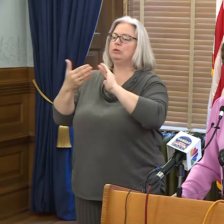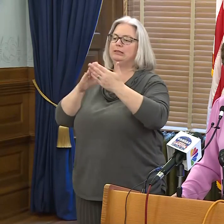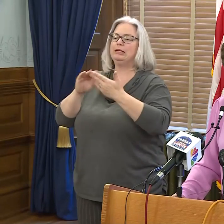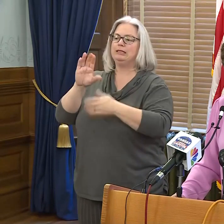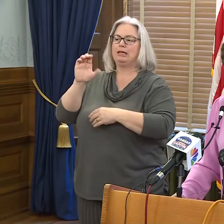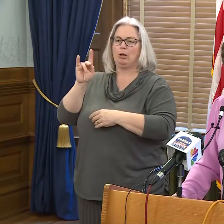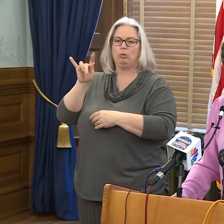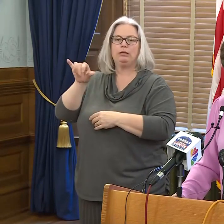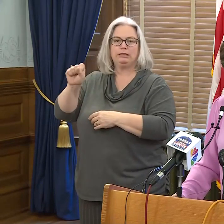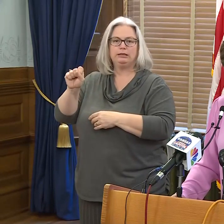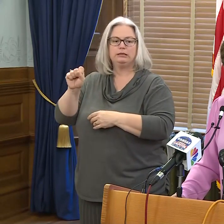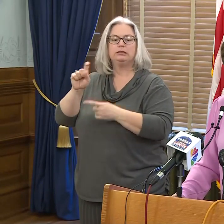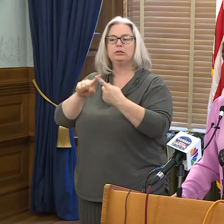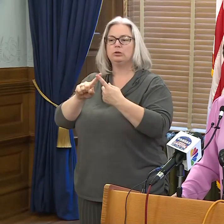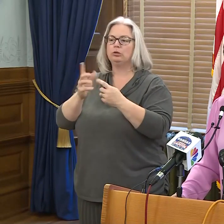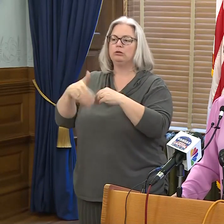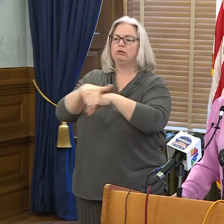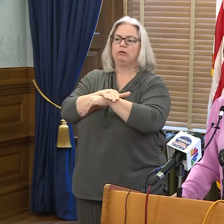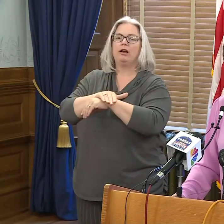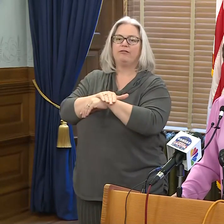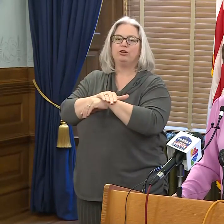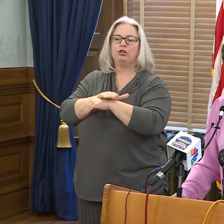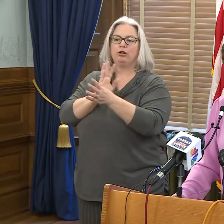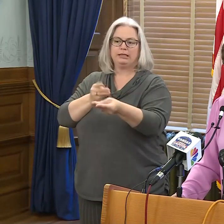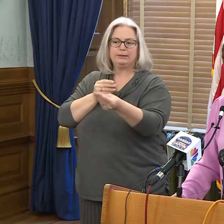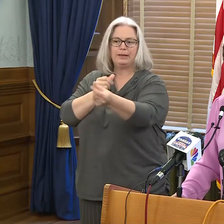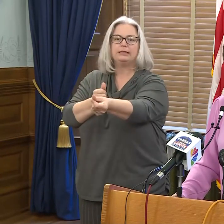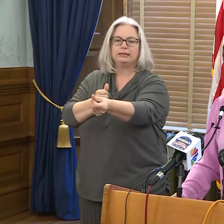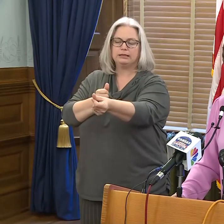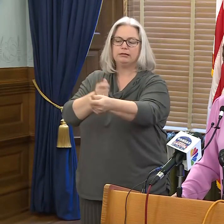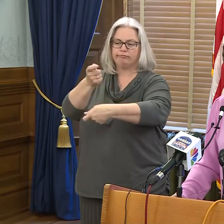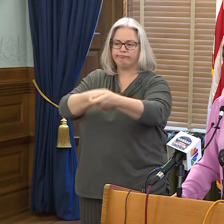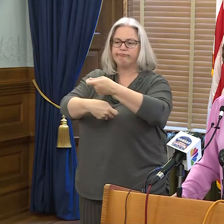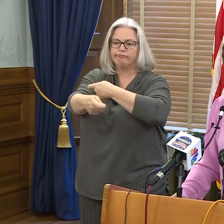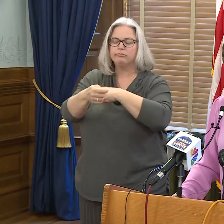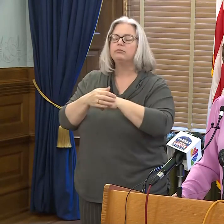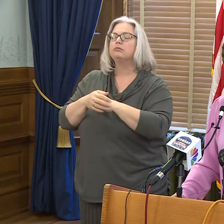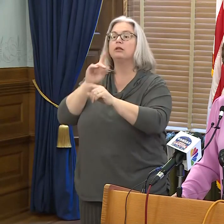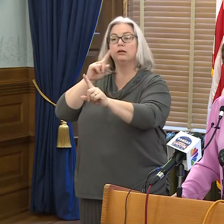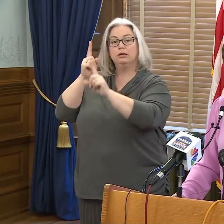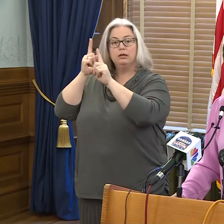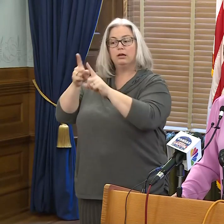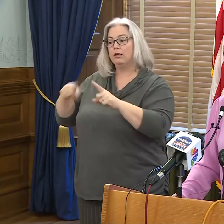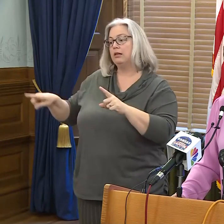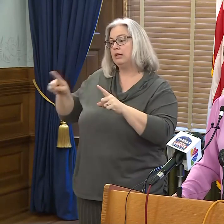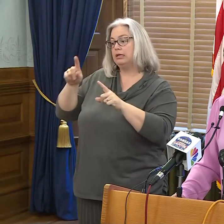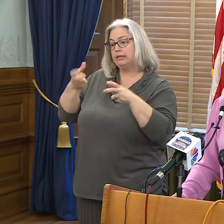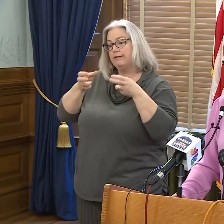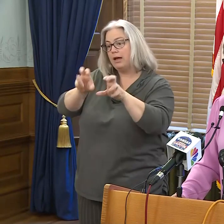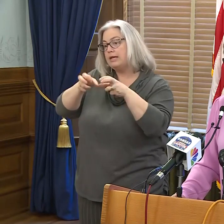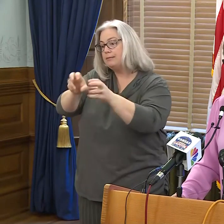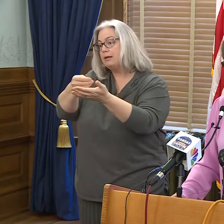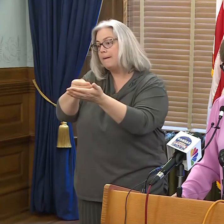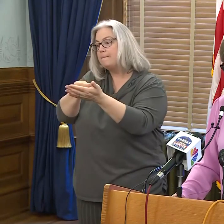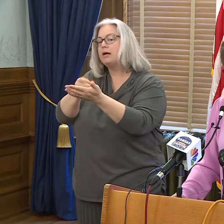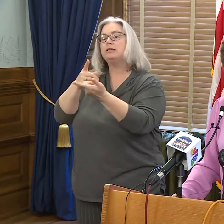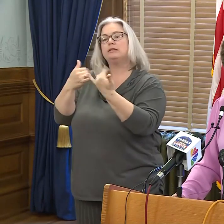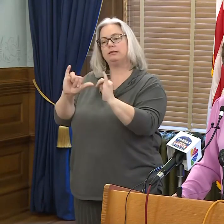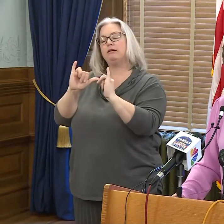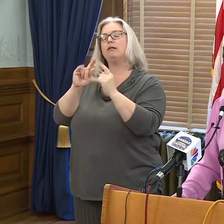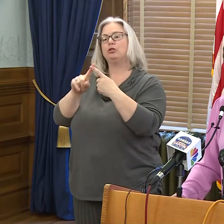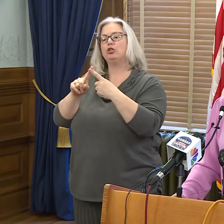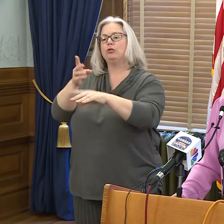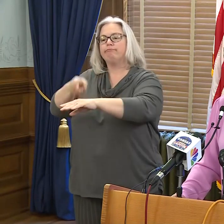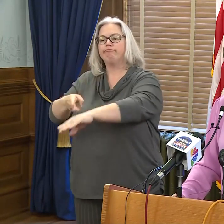and counties, to cover their COVID-19 expenses, we ultimately want these investments to contribute to the